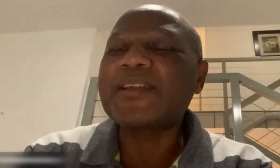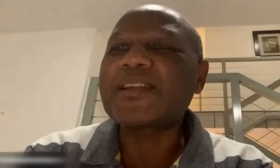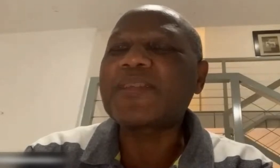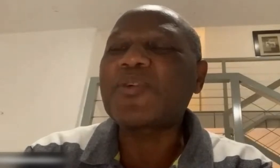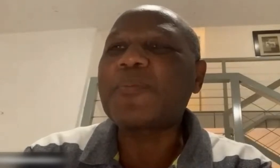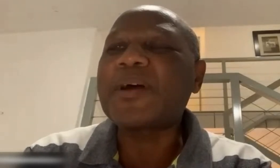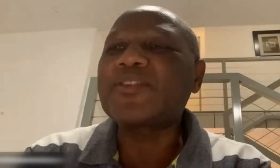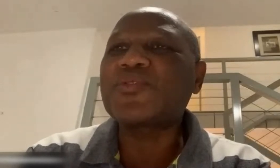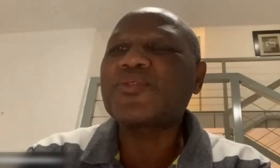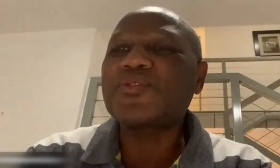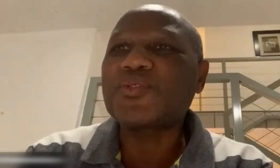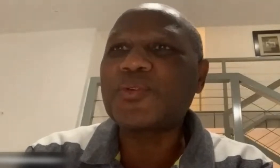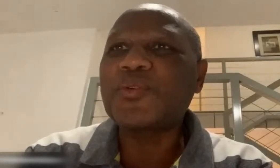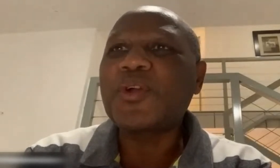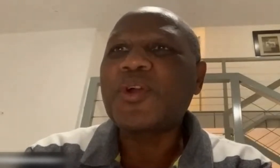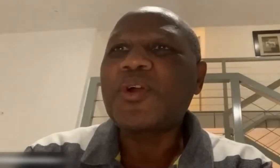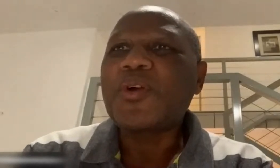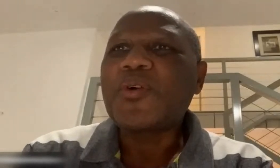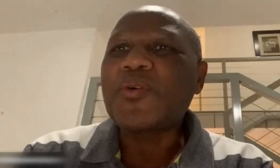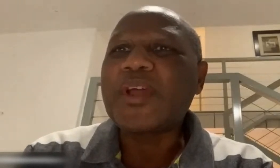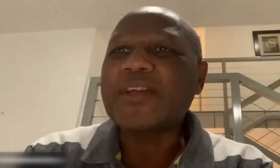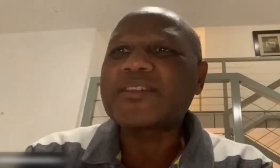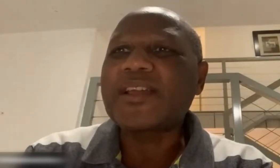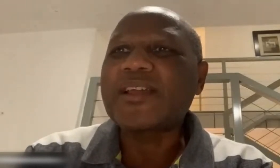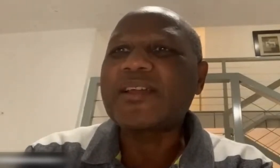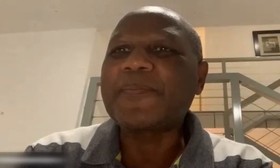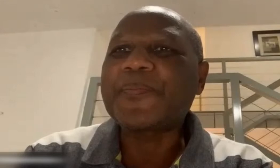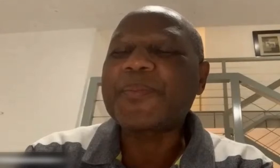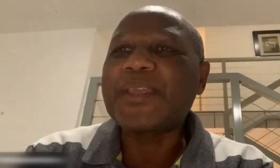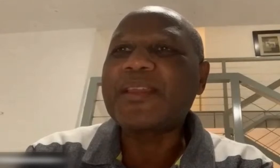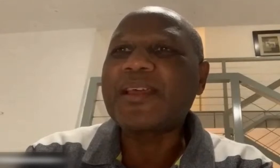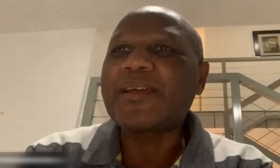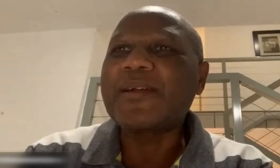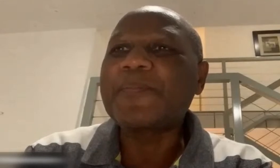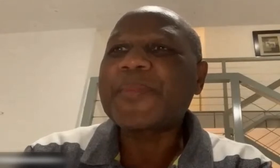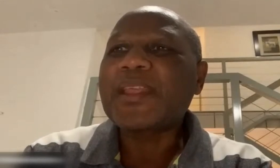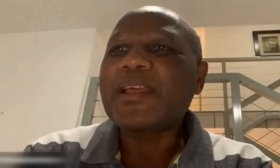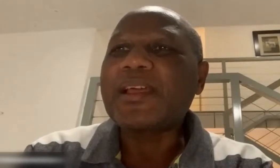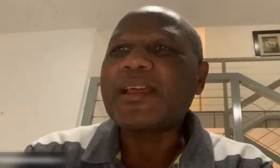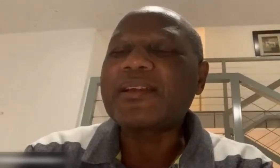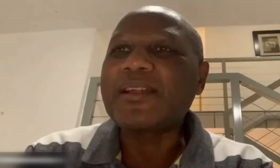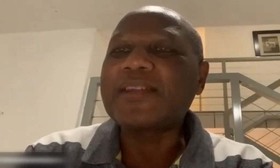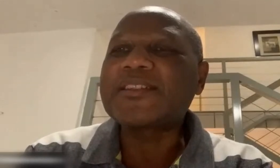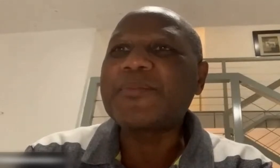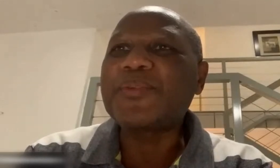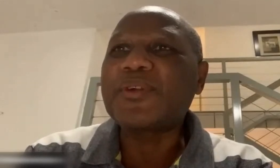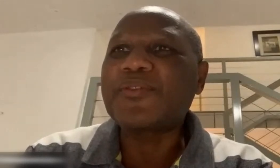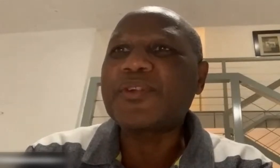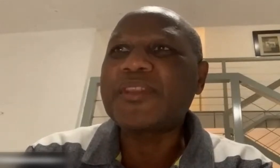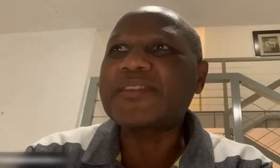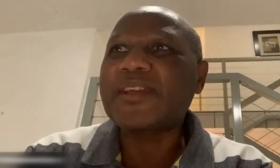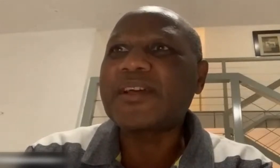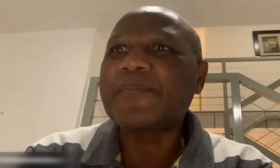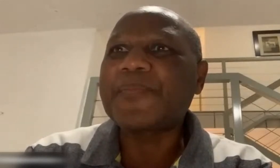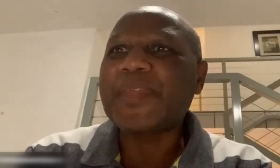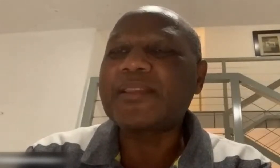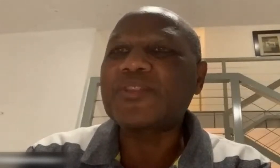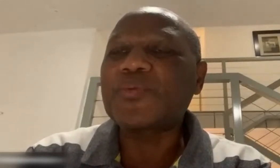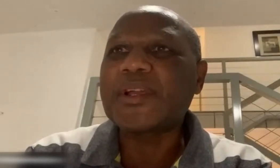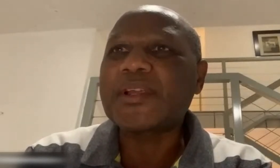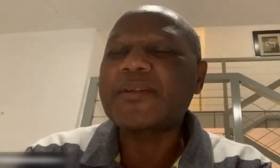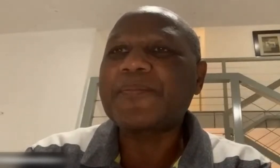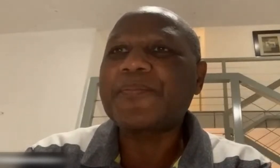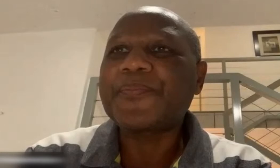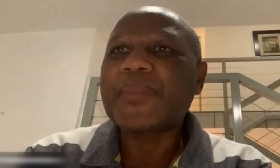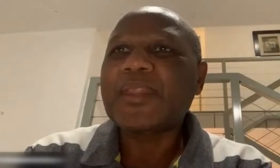Hendrietta Bogopane-Zulu, who has been a real champion for this work.